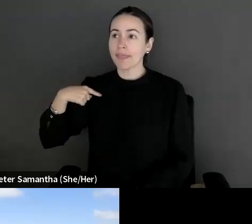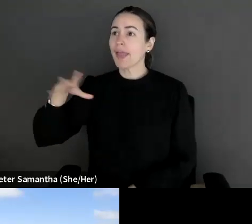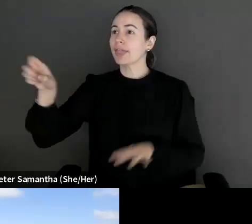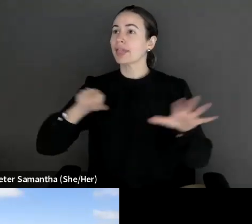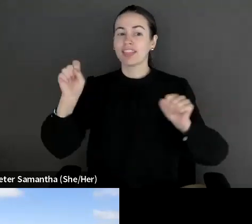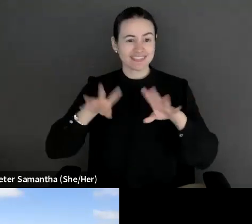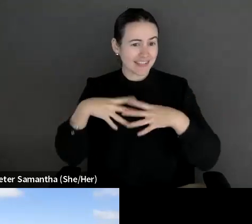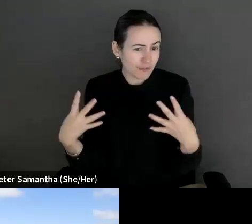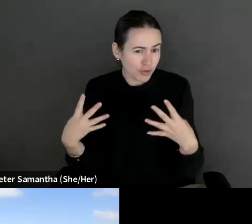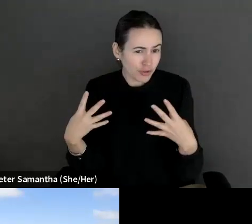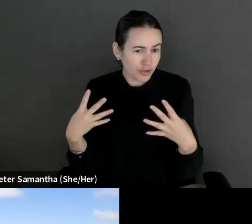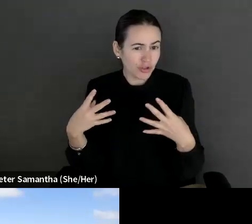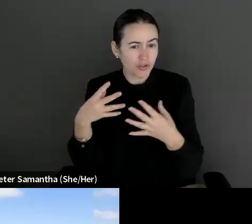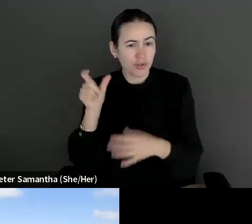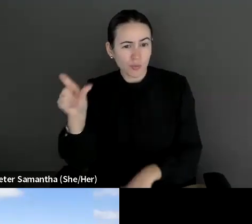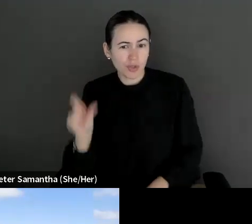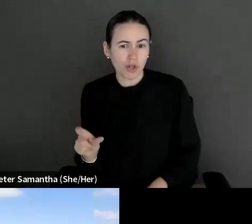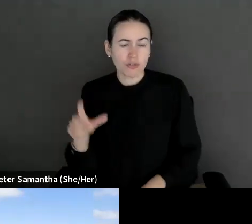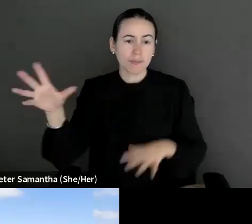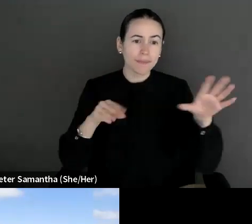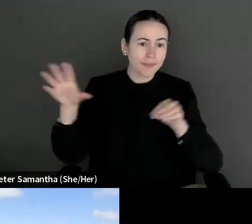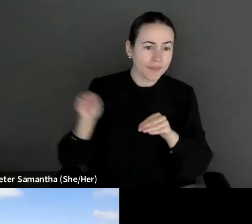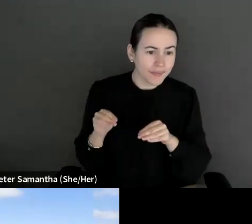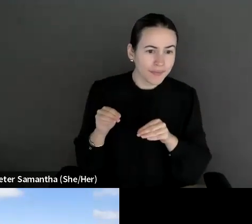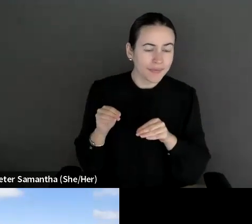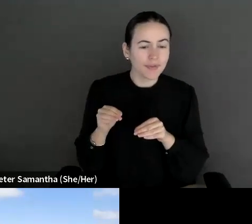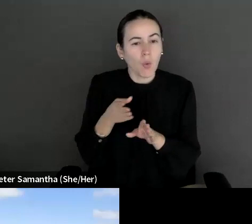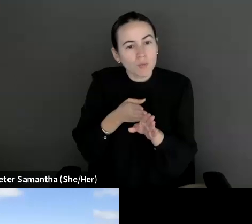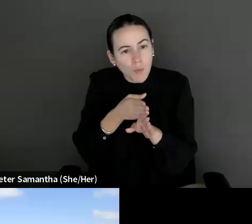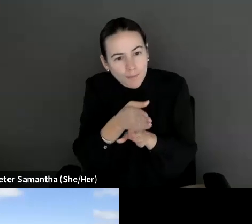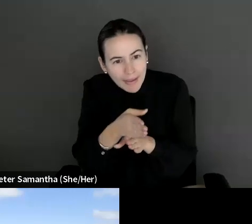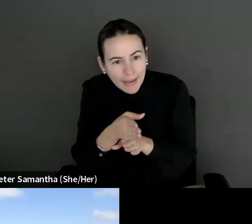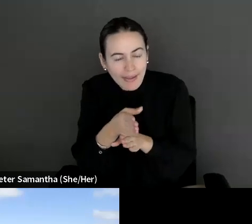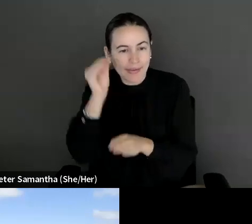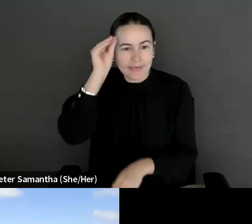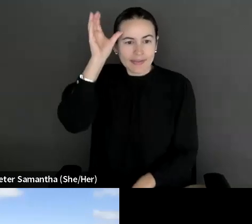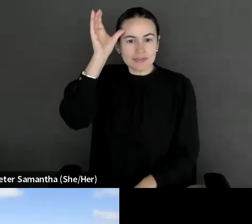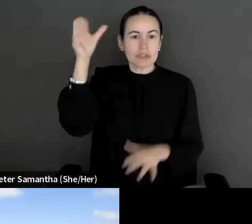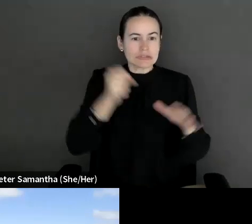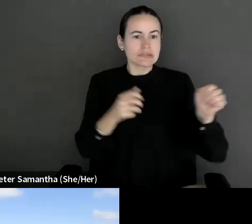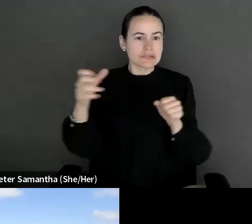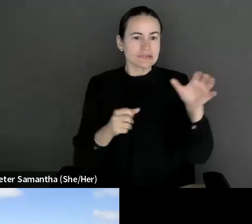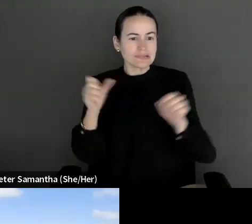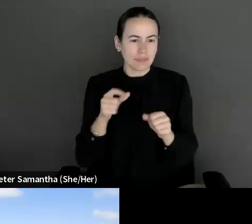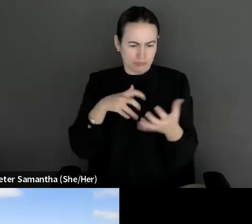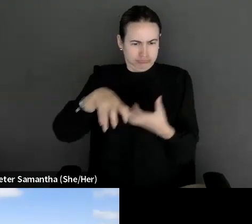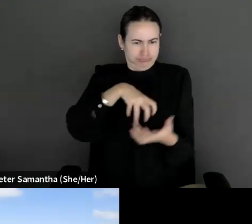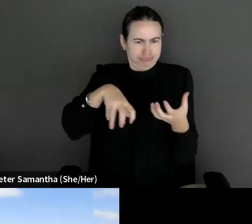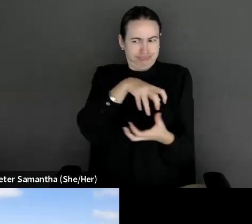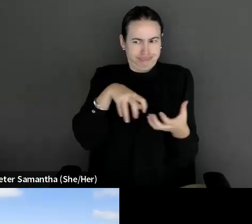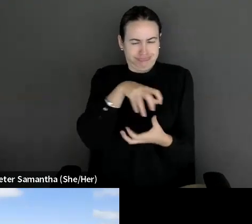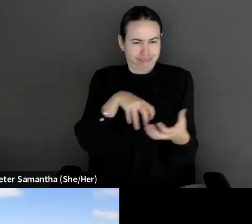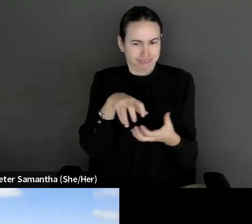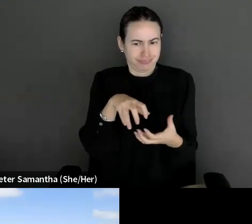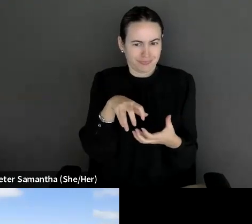Reference, and then they get domain experts in, and then they do this and that and the other, and they throw it all together. And you might